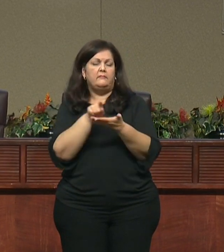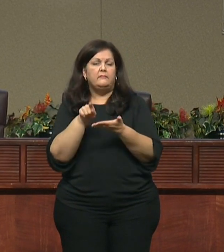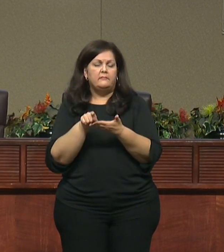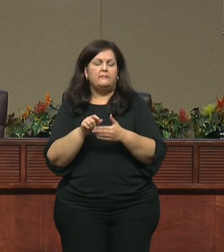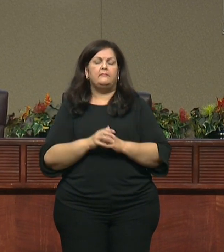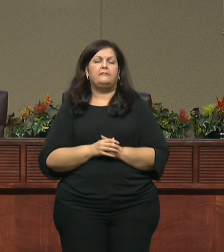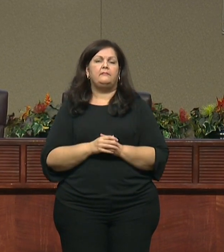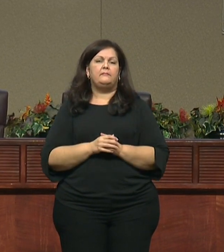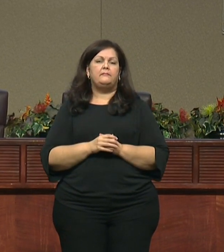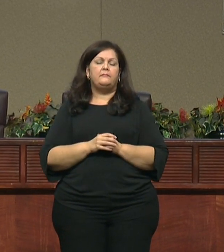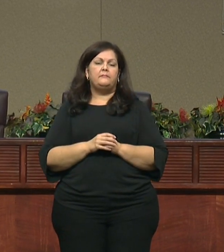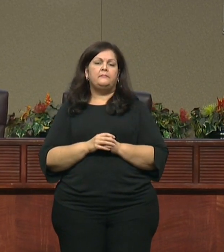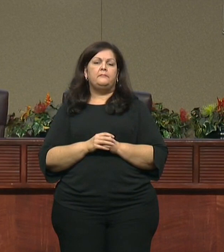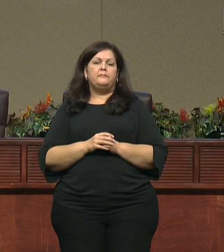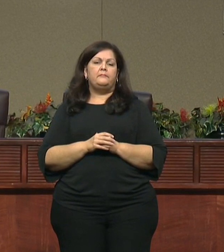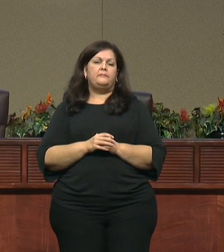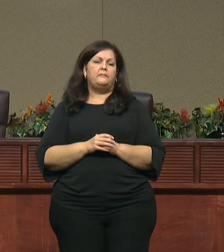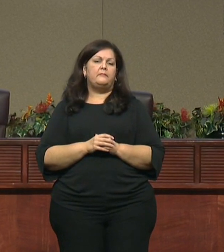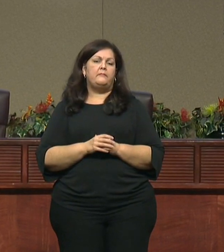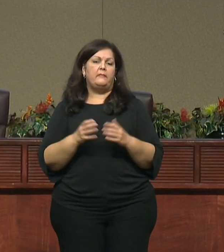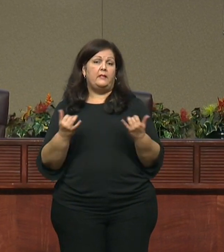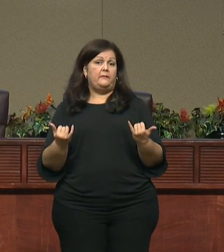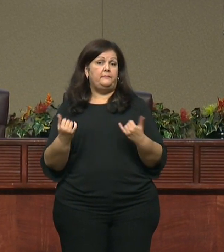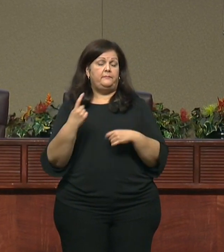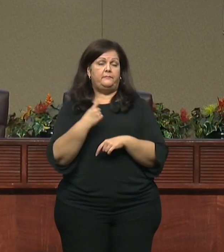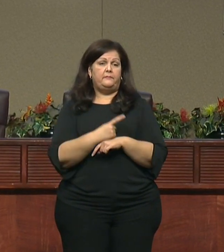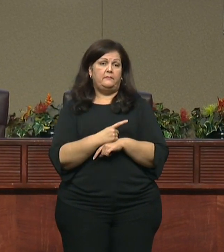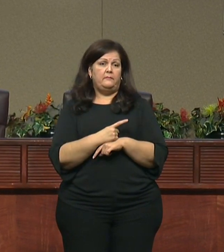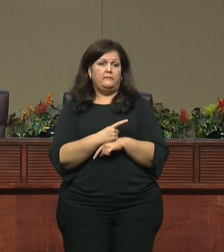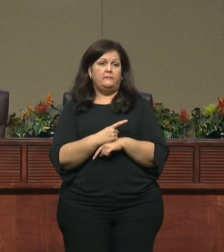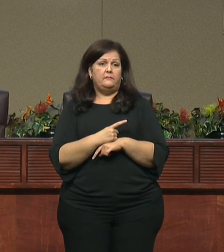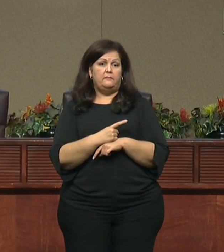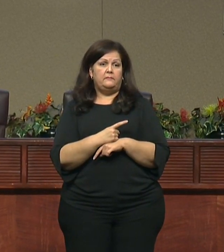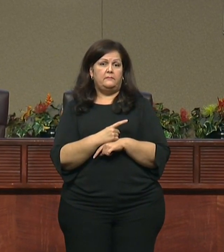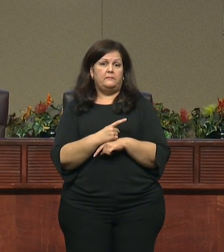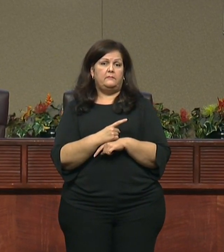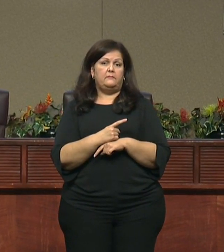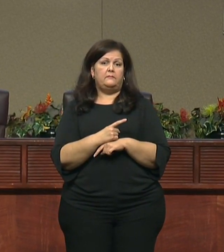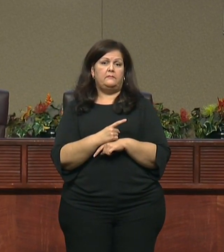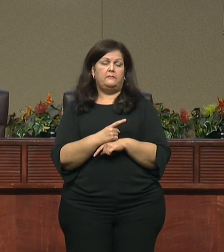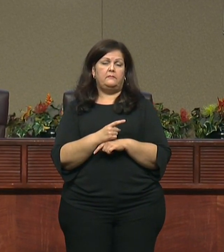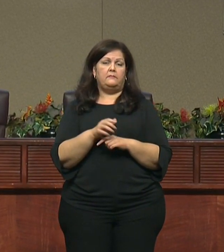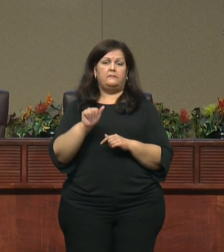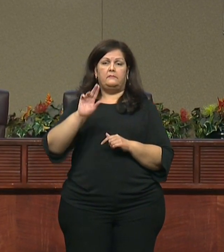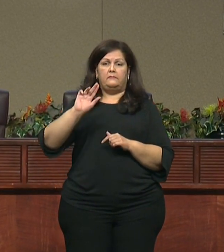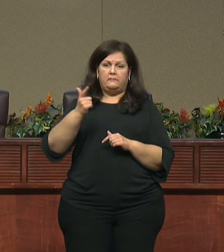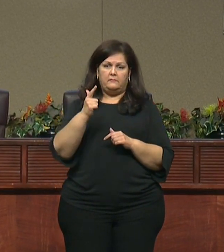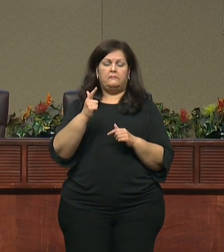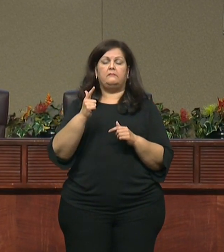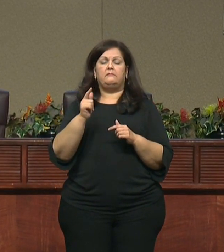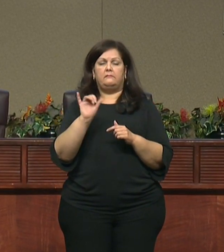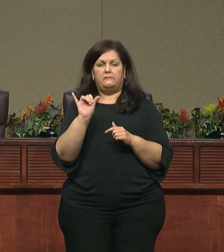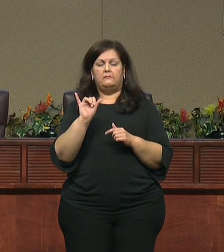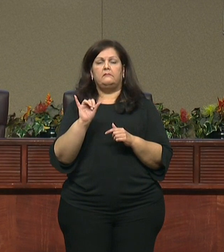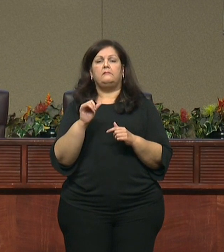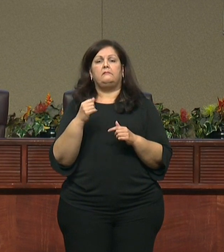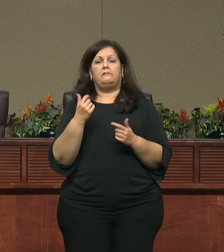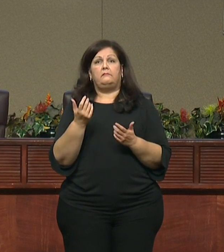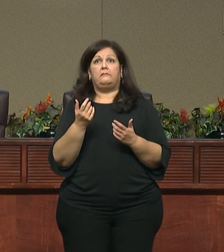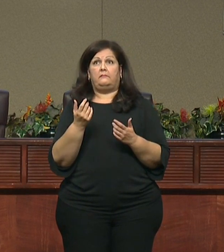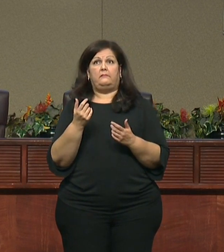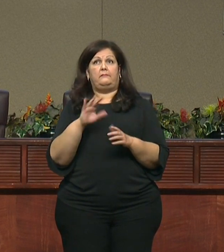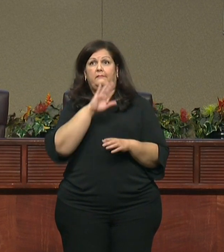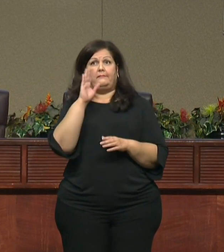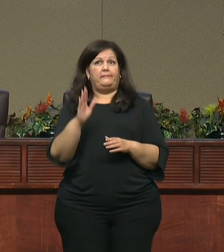so I want to do that today. Today, the 3rd of August, and who would have thought we would have still been dealing